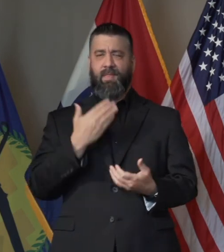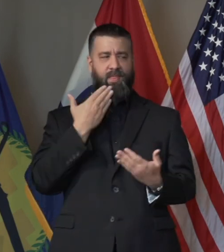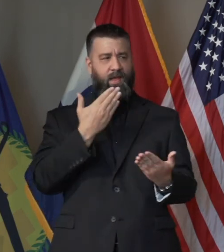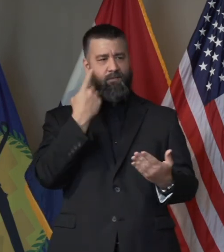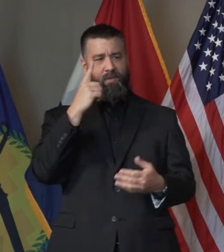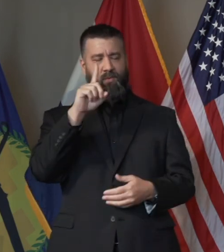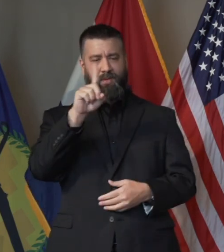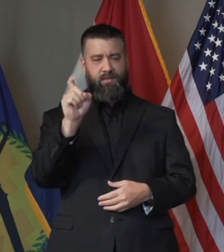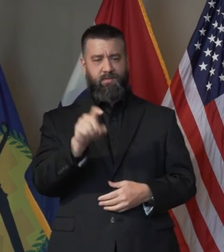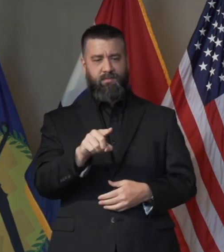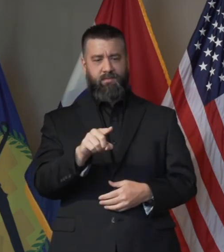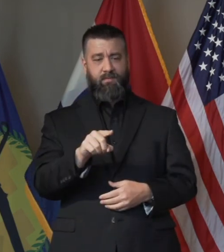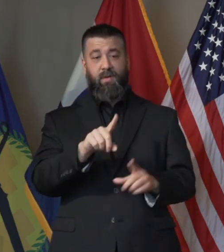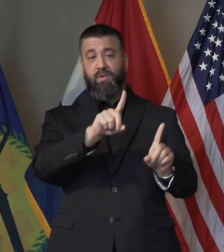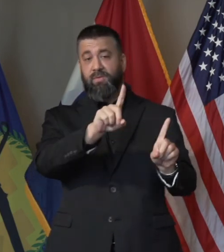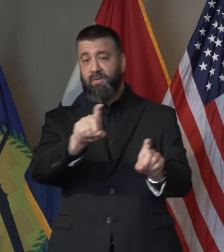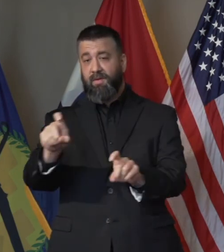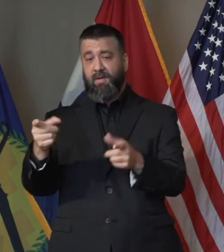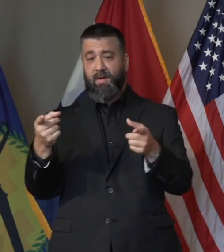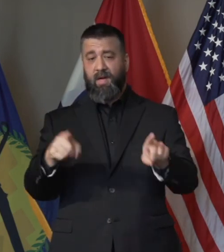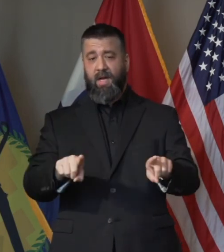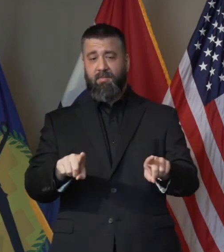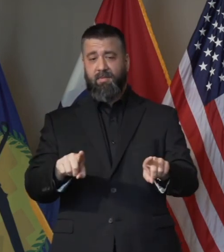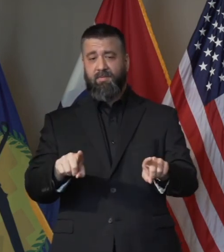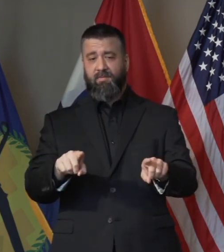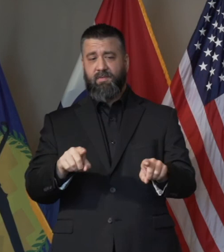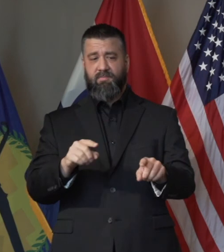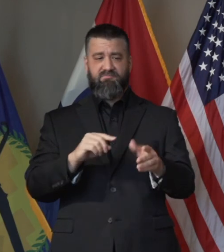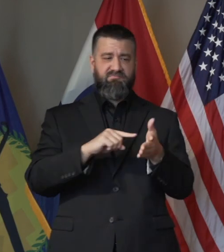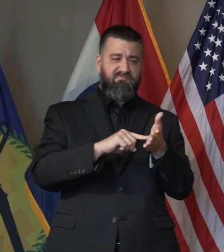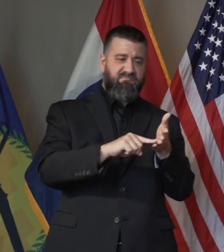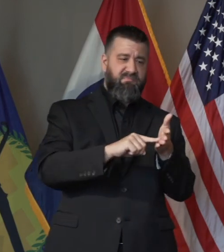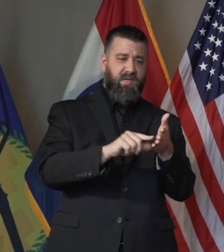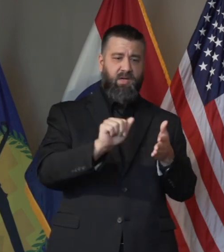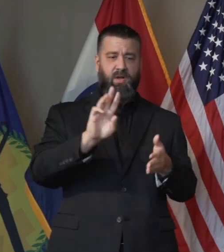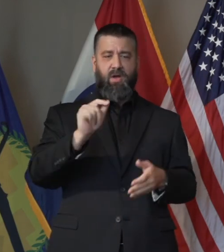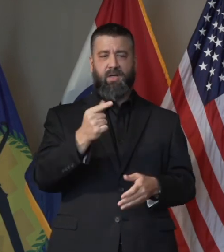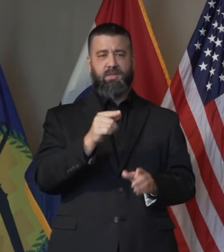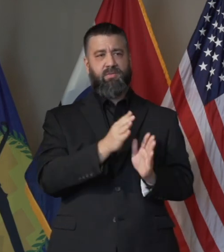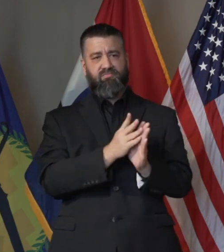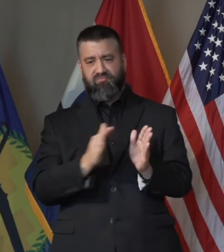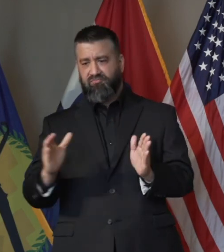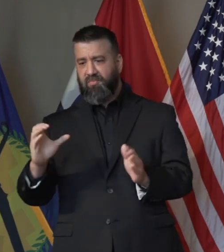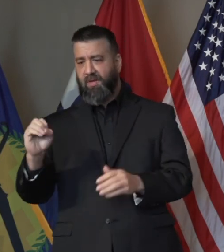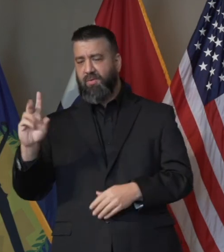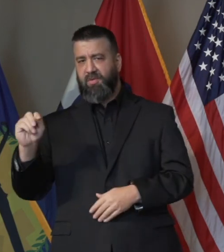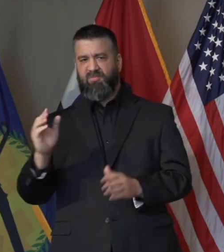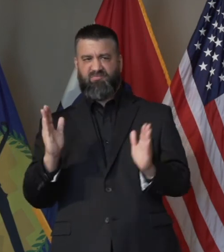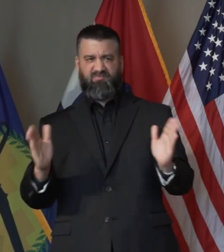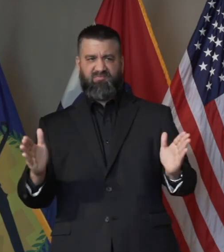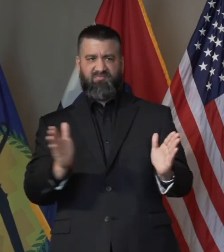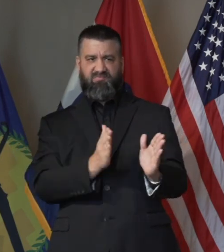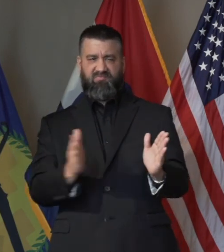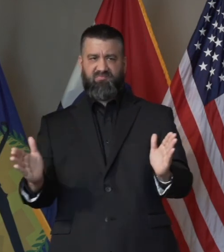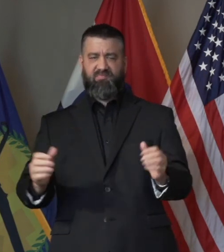question. The survey took place from approximately mid-August to mid-October.